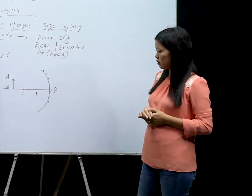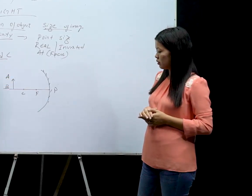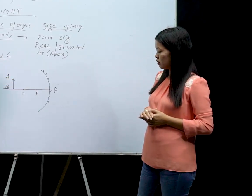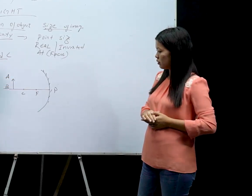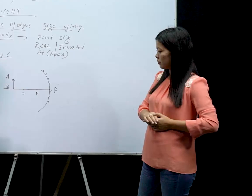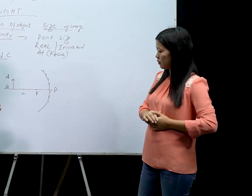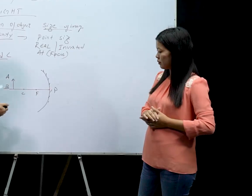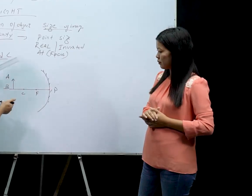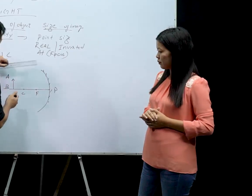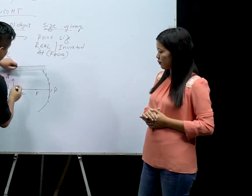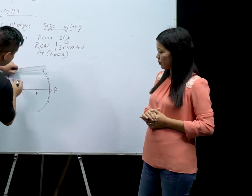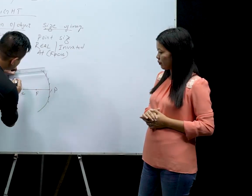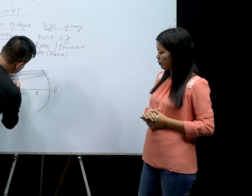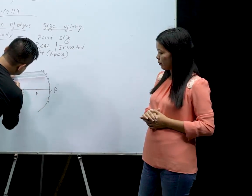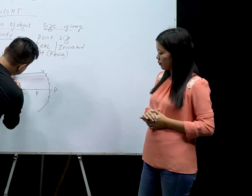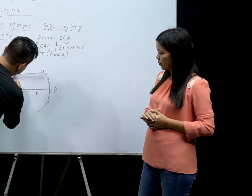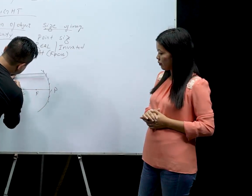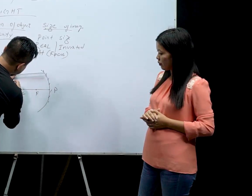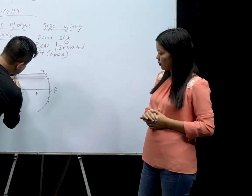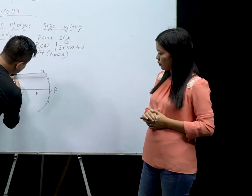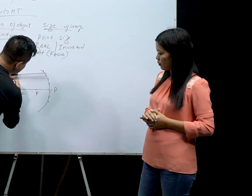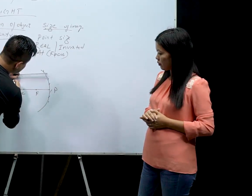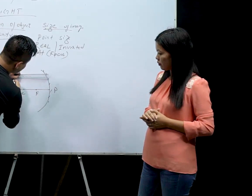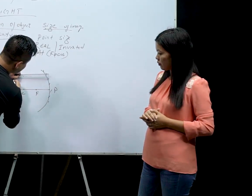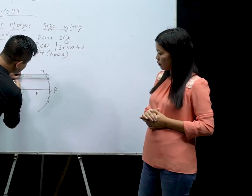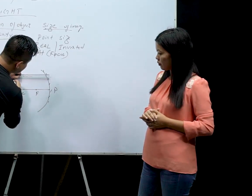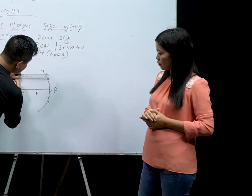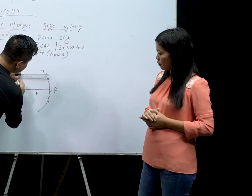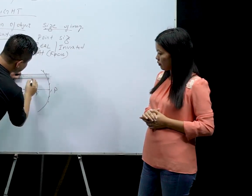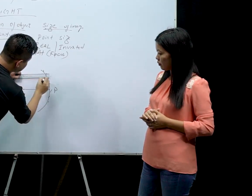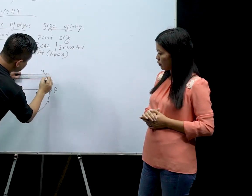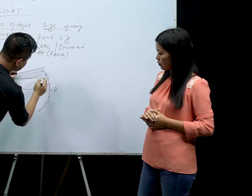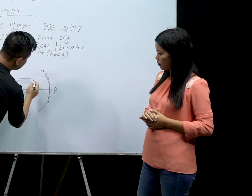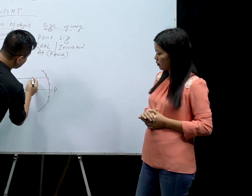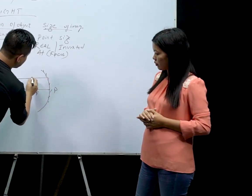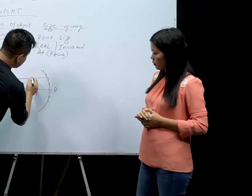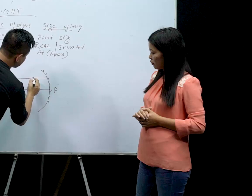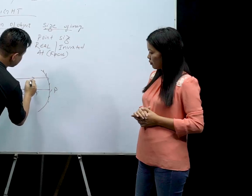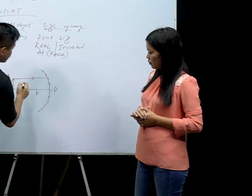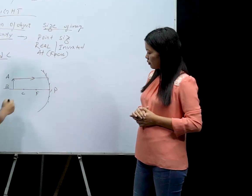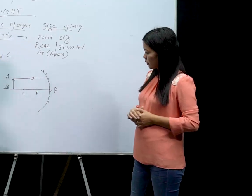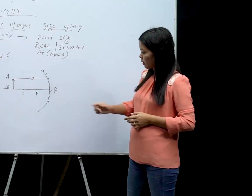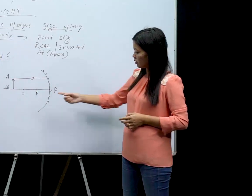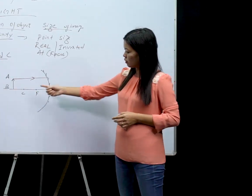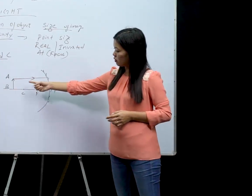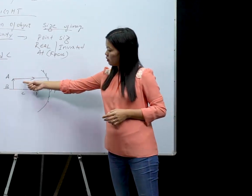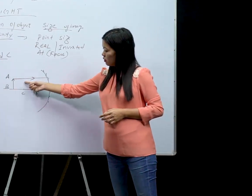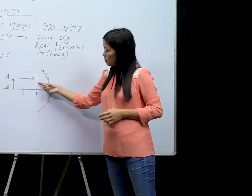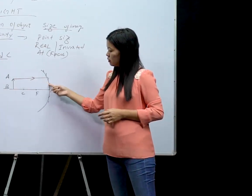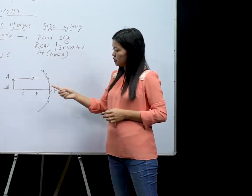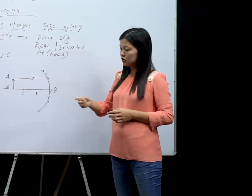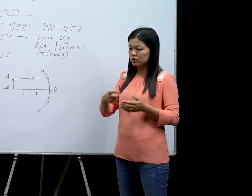first rule, right? So now let's say this is our ray of light. Okay, this is our ray of